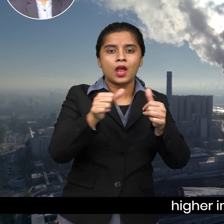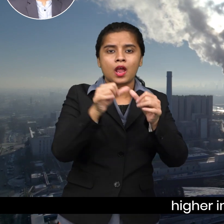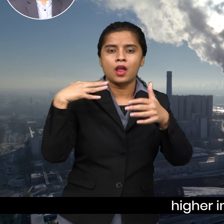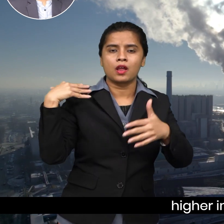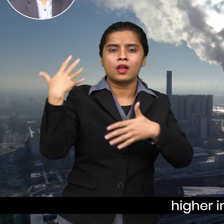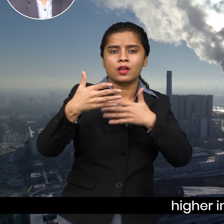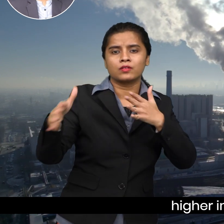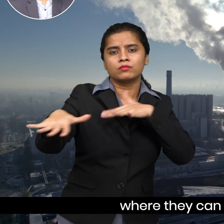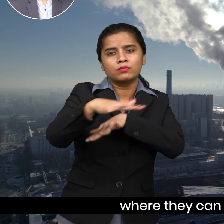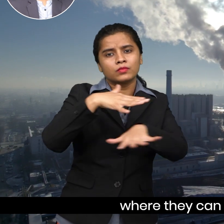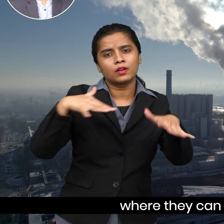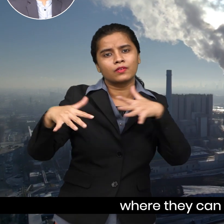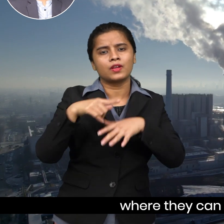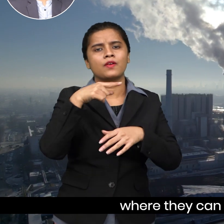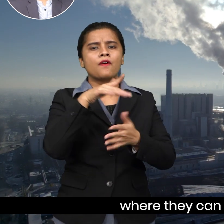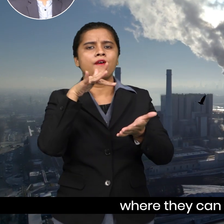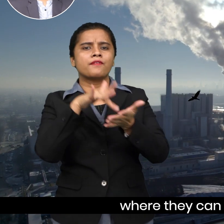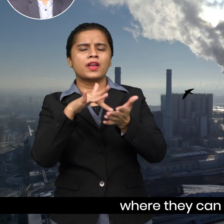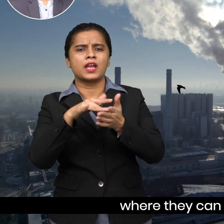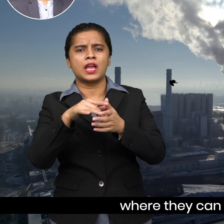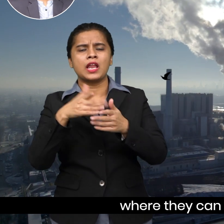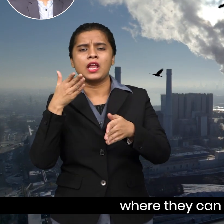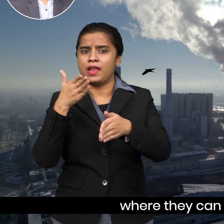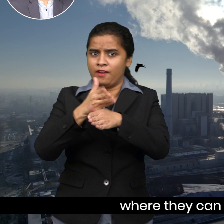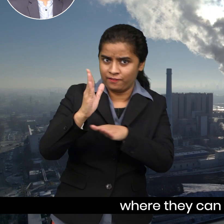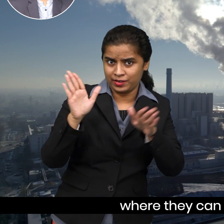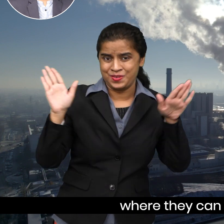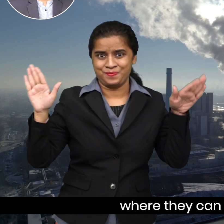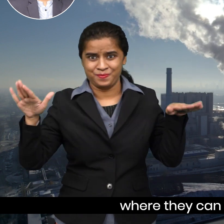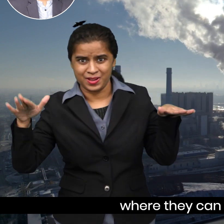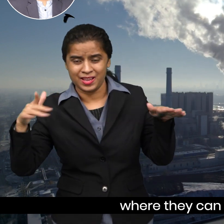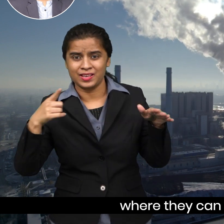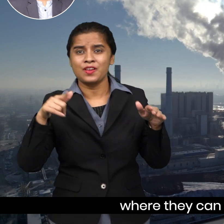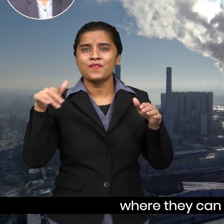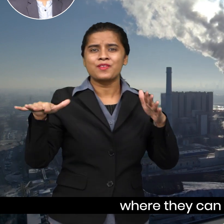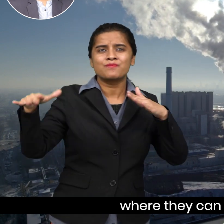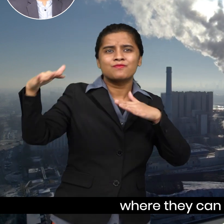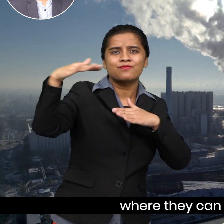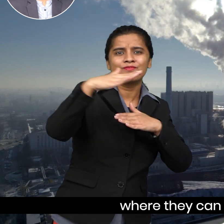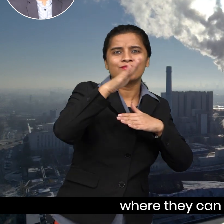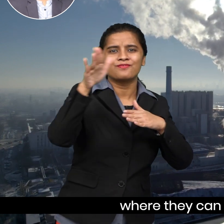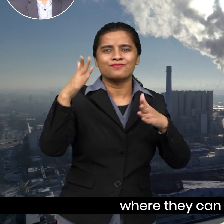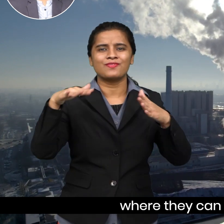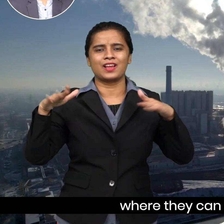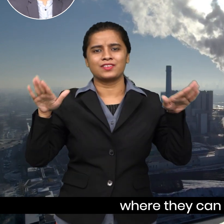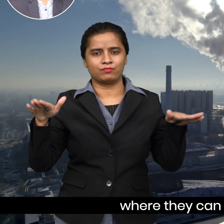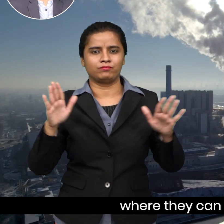atmosphere, where they can affect birds flying in the sky.